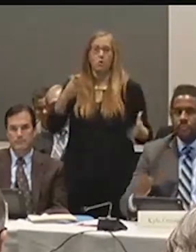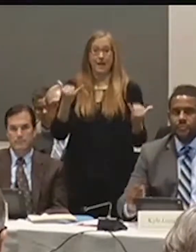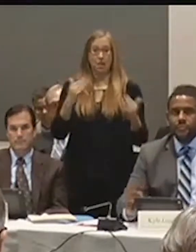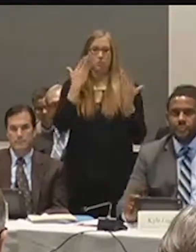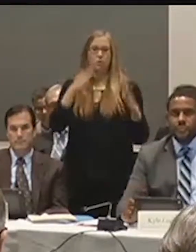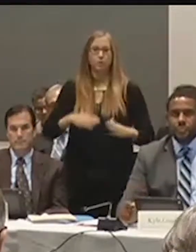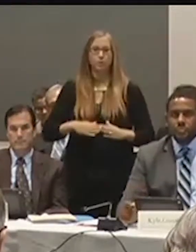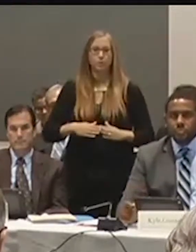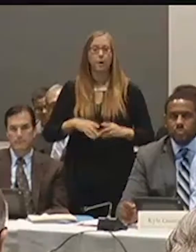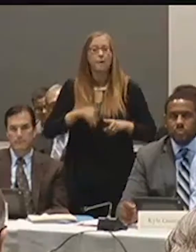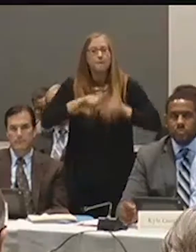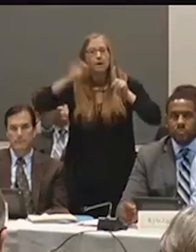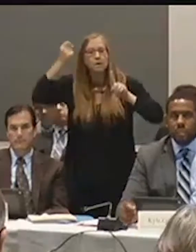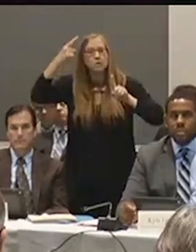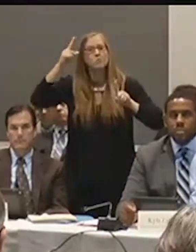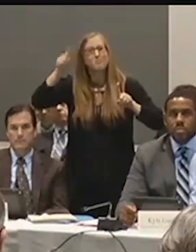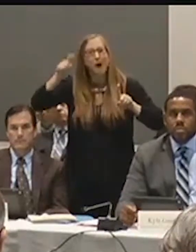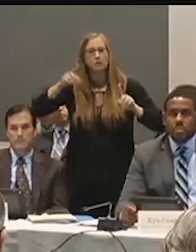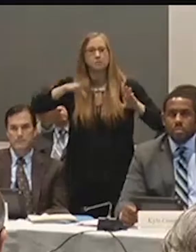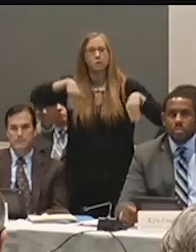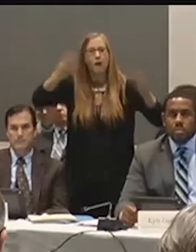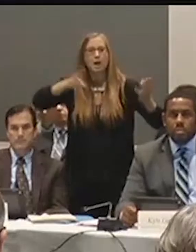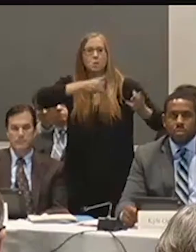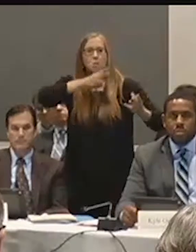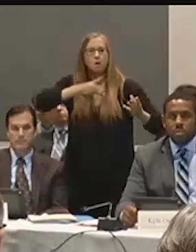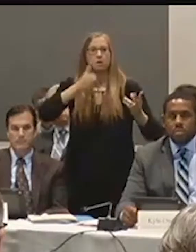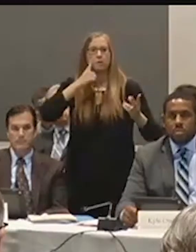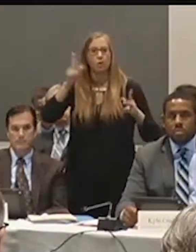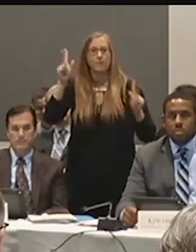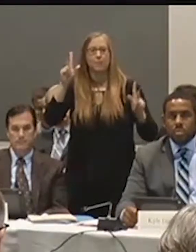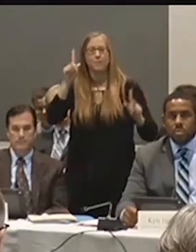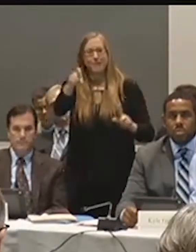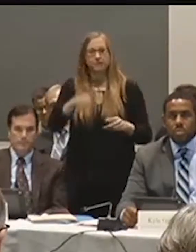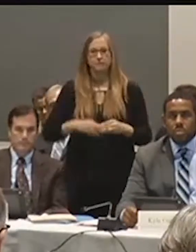to provide water service at an affordable rate.